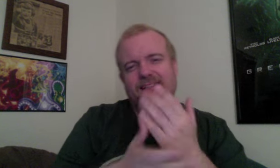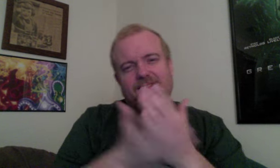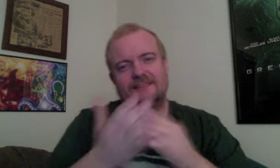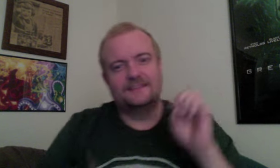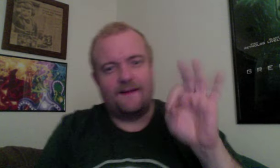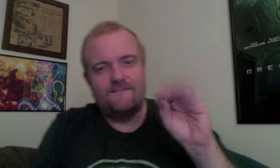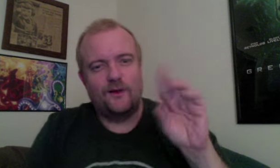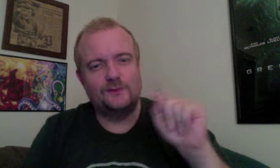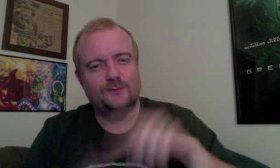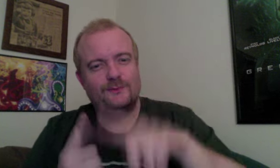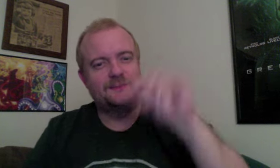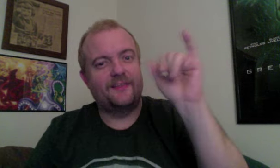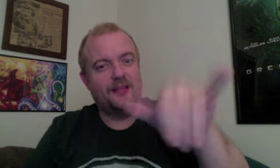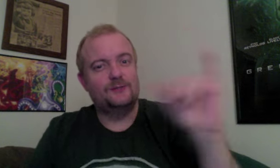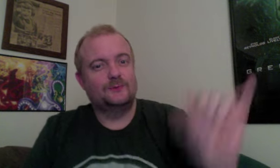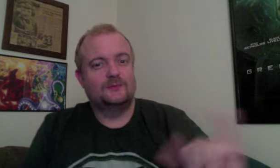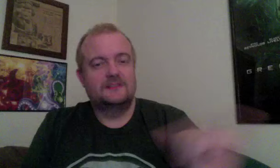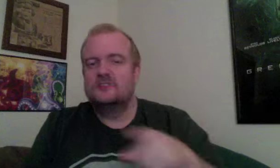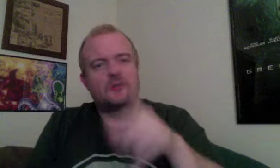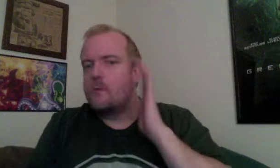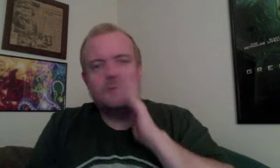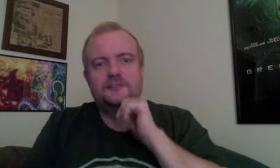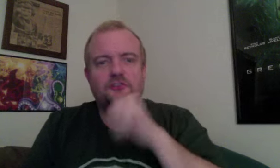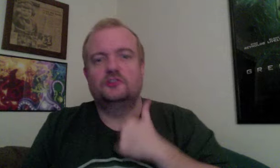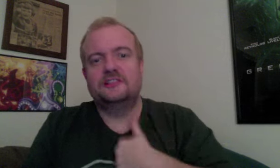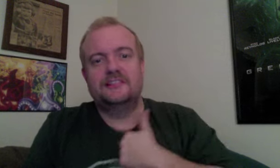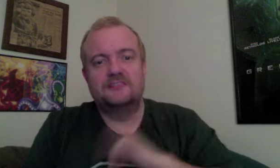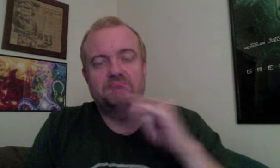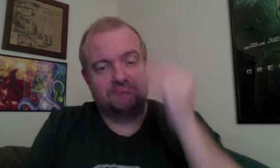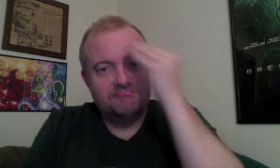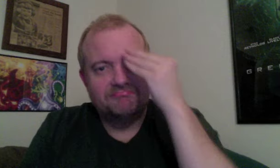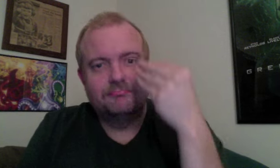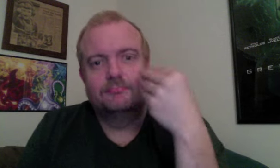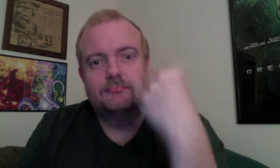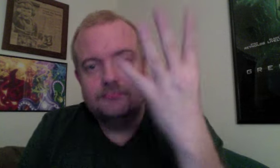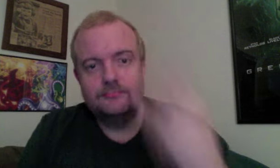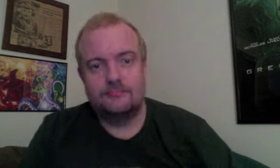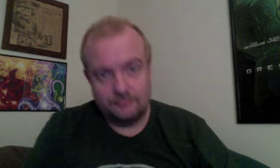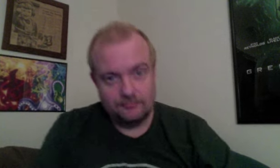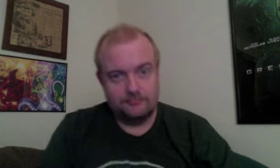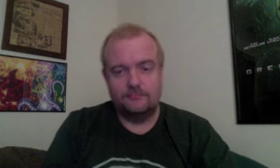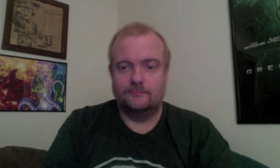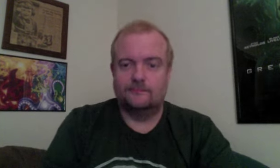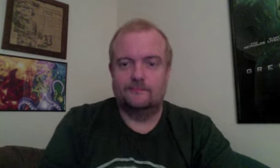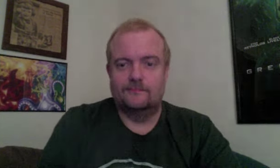man and upon animals. The gnats are a nuisance, but scientists think they would eventually turn.